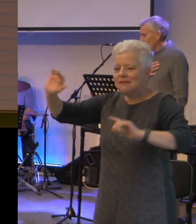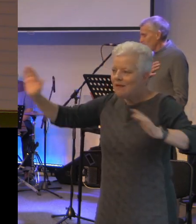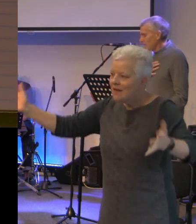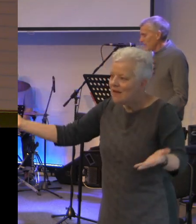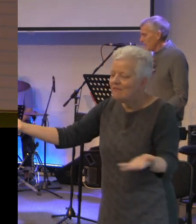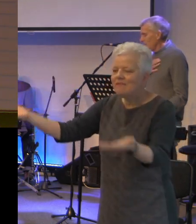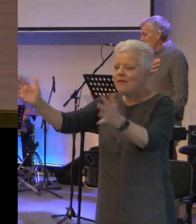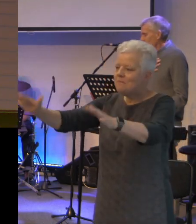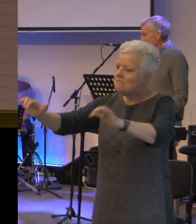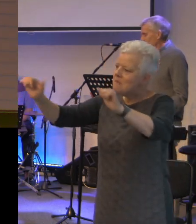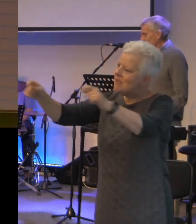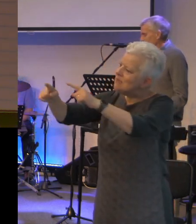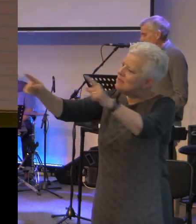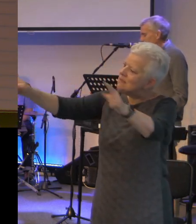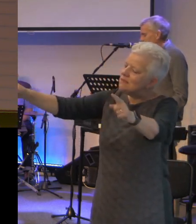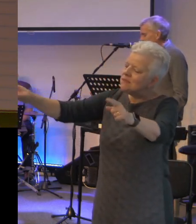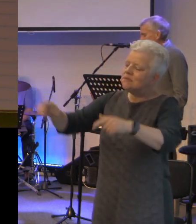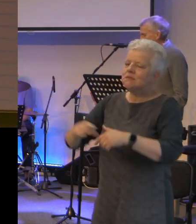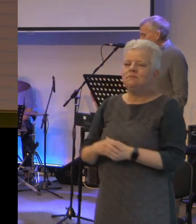high, Jesus.